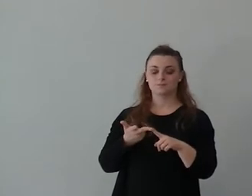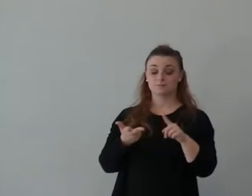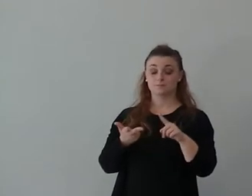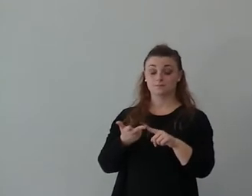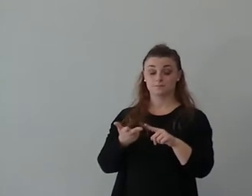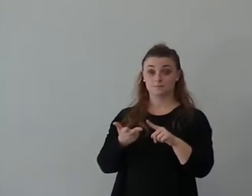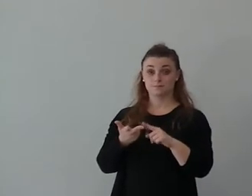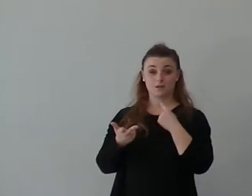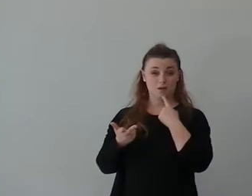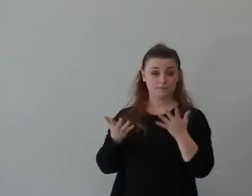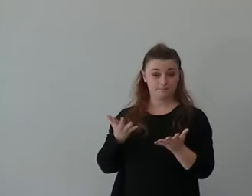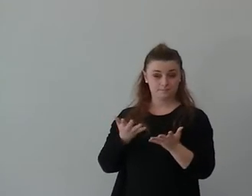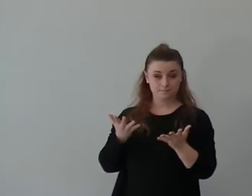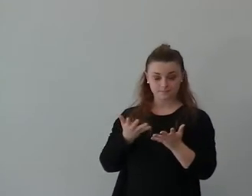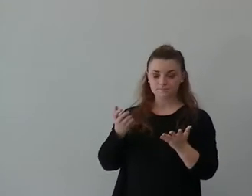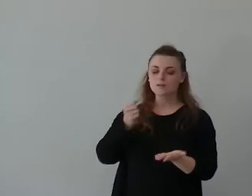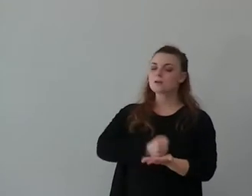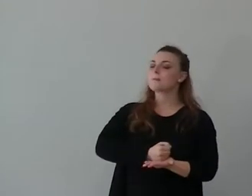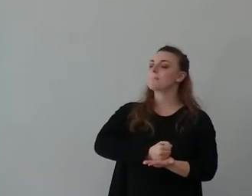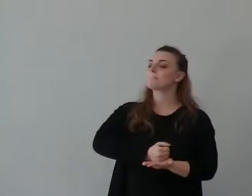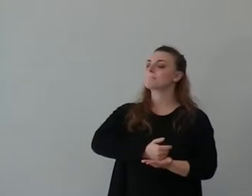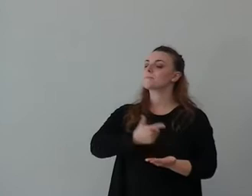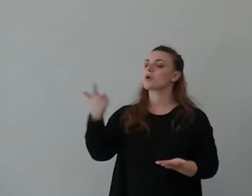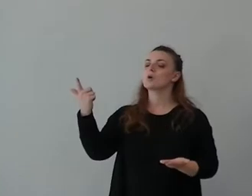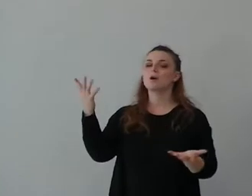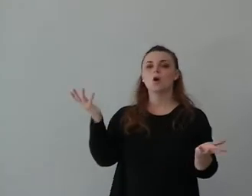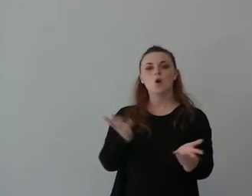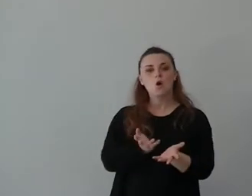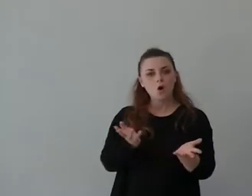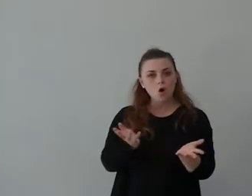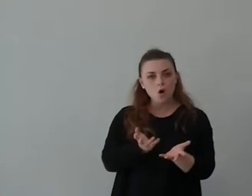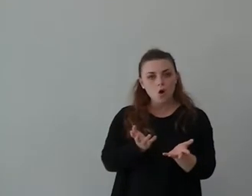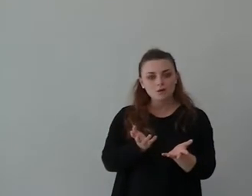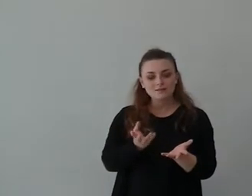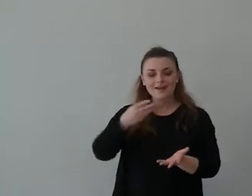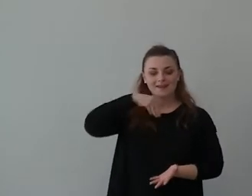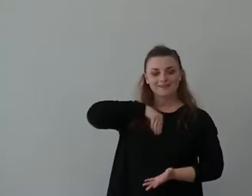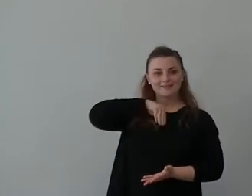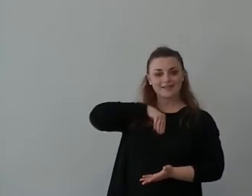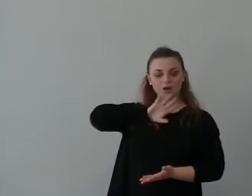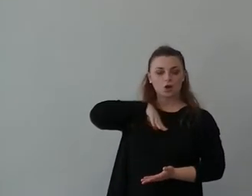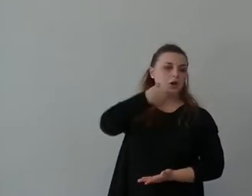3 dice cosa importante sta all'interno e non all'esterno.